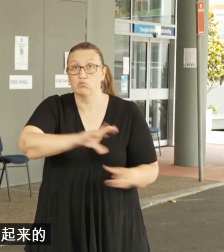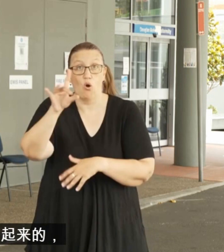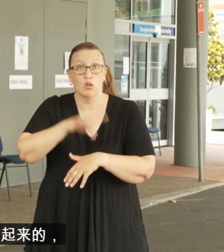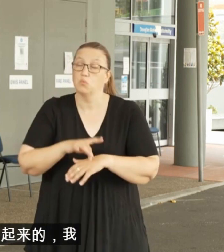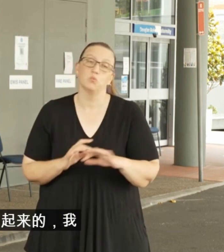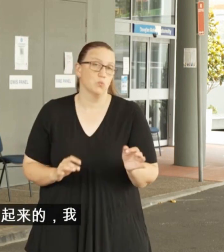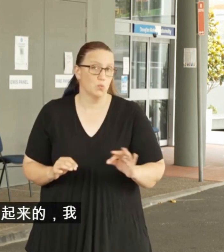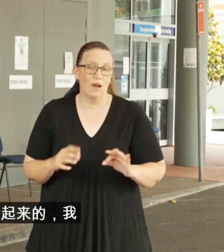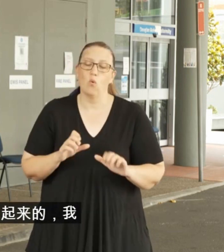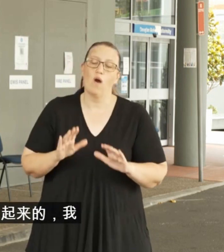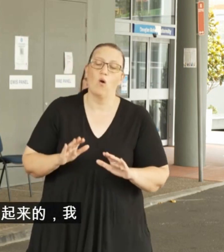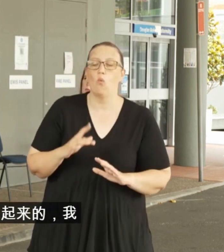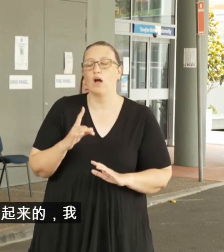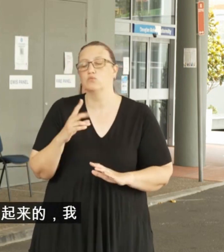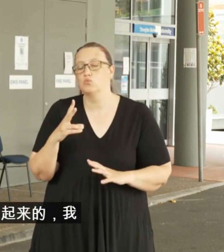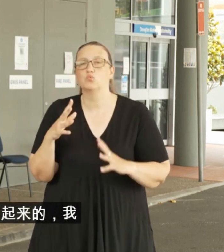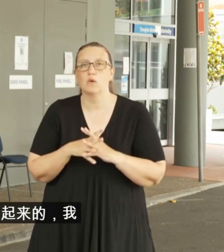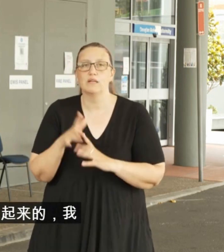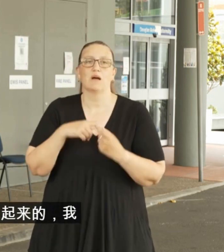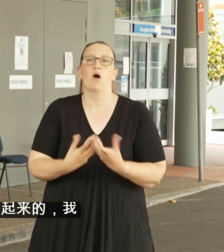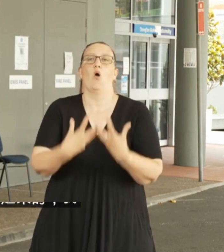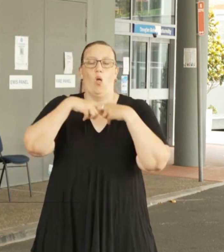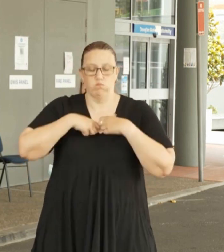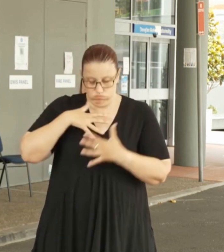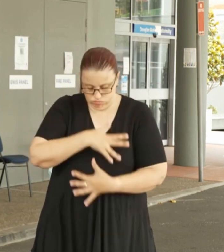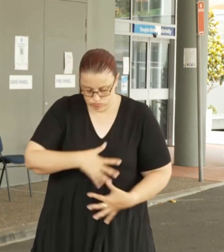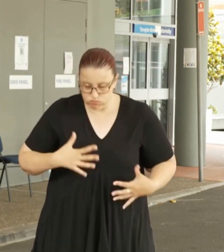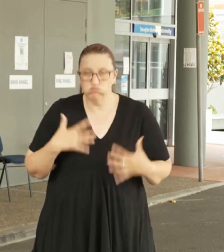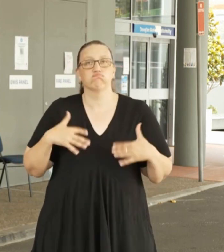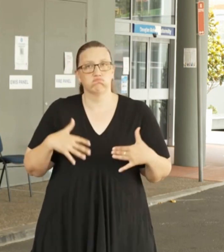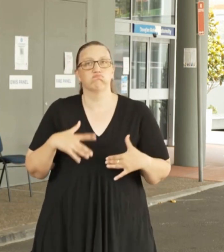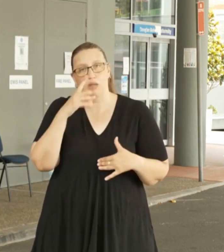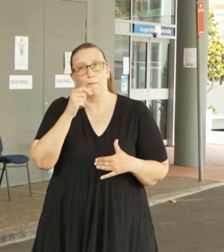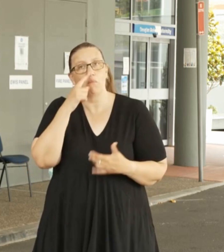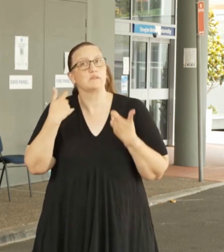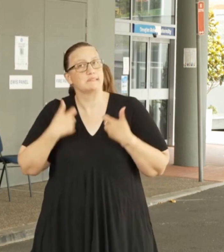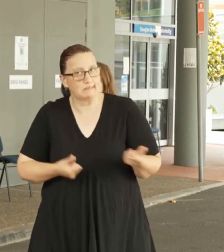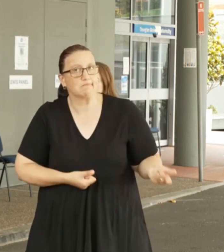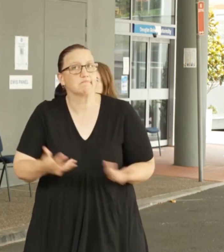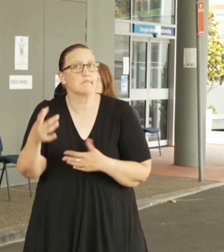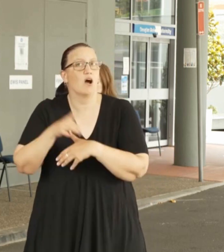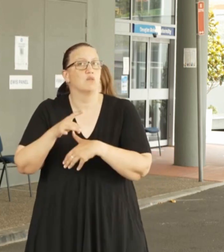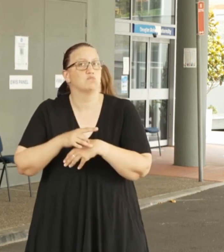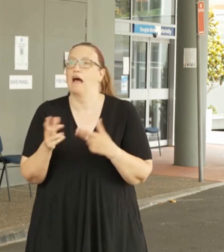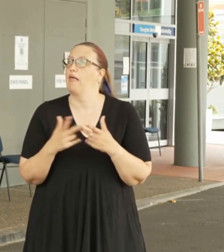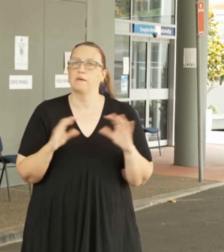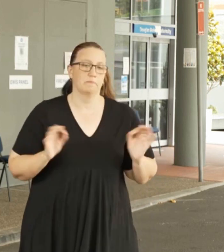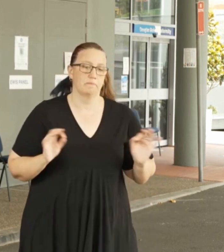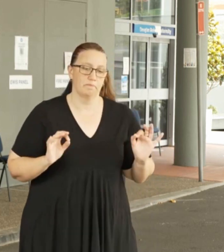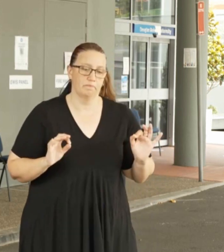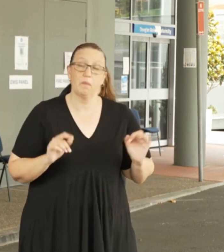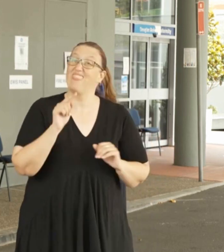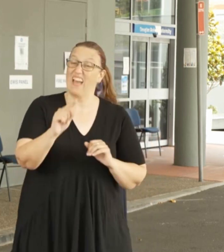by UNSW. I think it's considered to be excellent modelling, but it also is modelling that has a lot of qualifications around